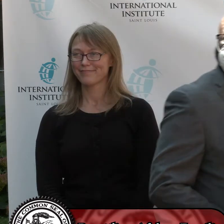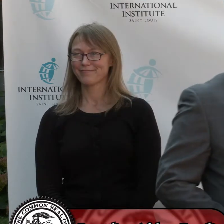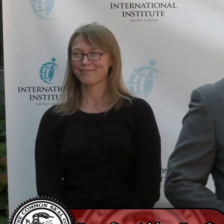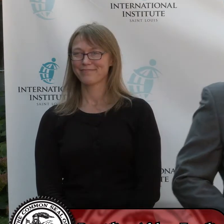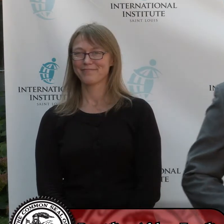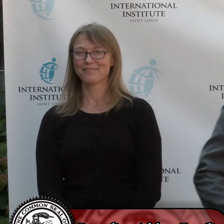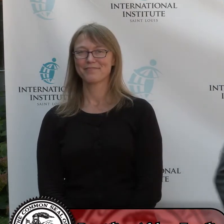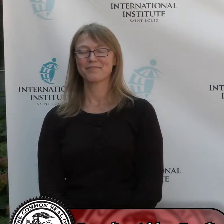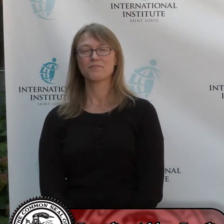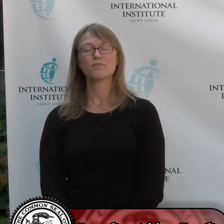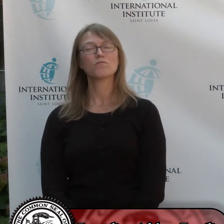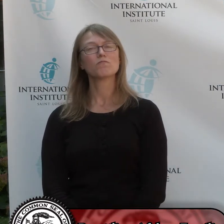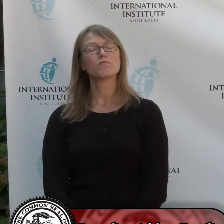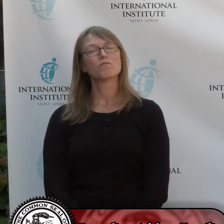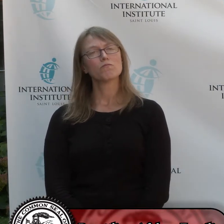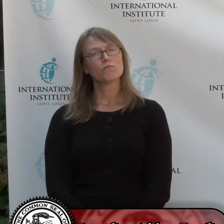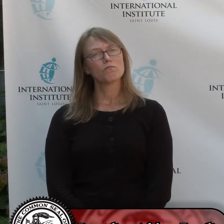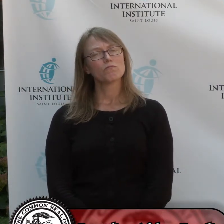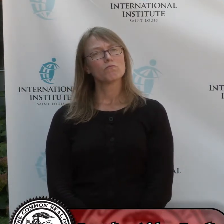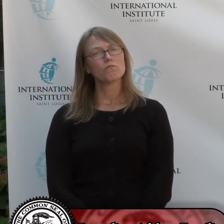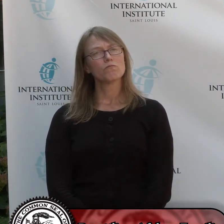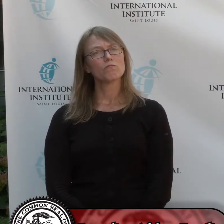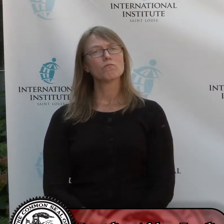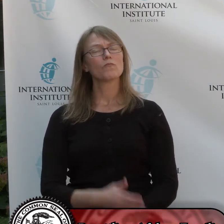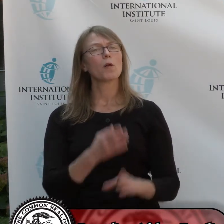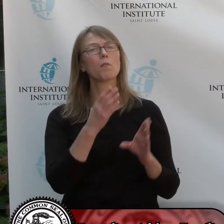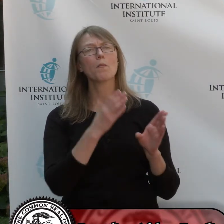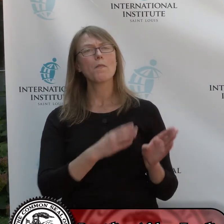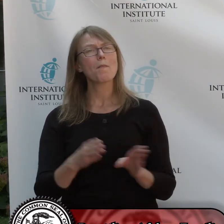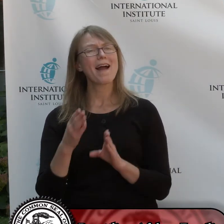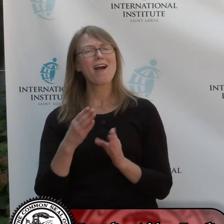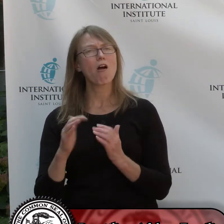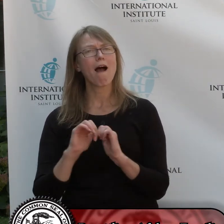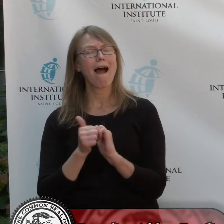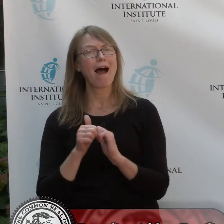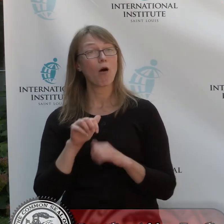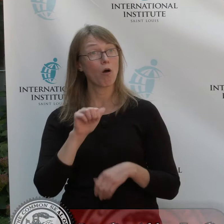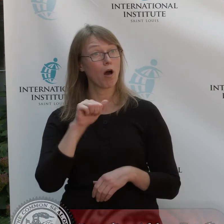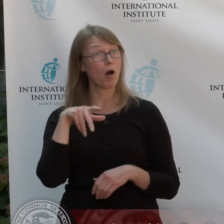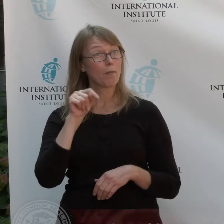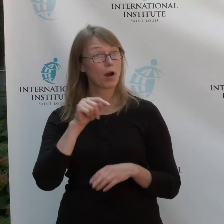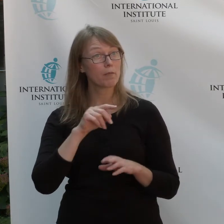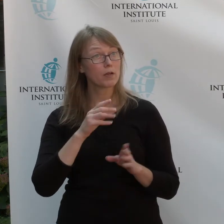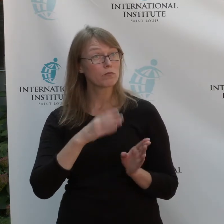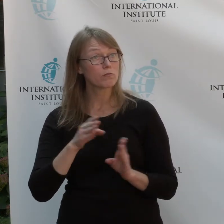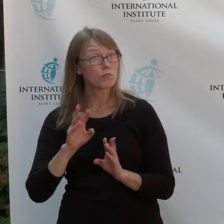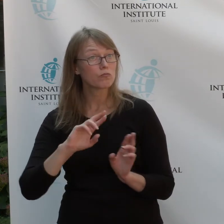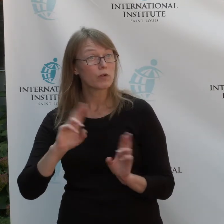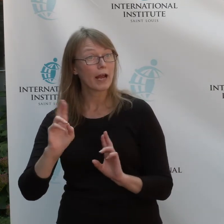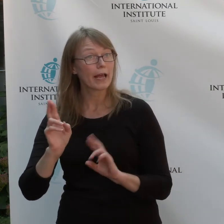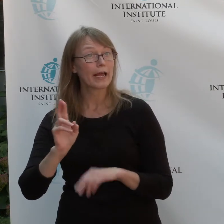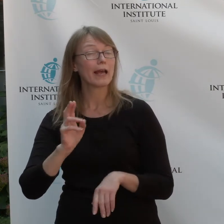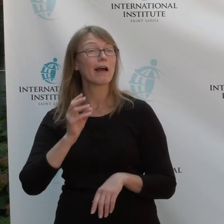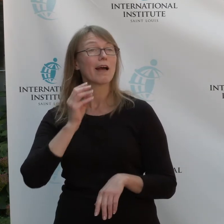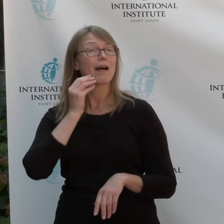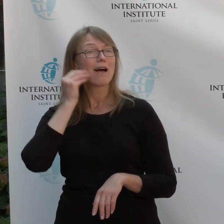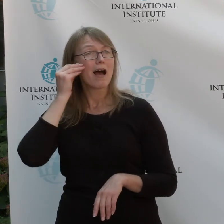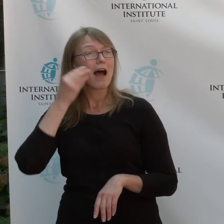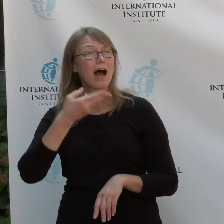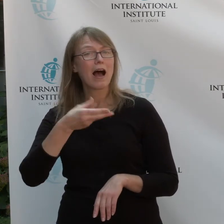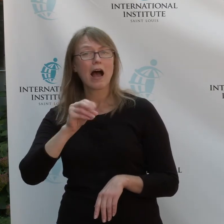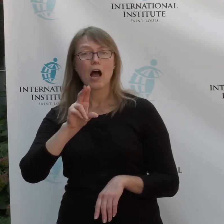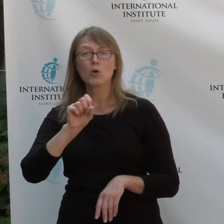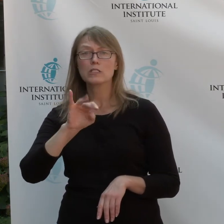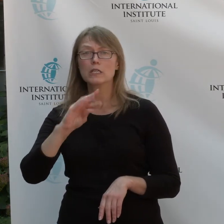So what are all you guys doing to get ready? Is anybody preparing apartments, working on housing? Well, thank you for bringing up that